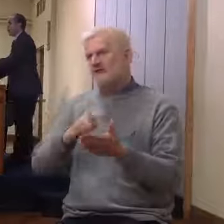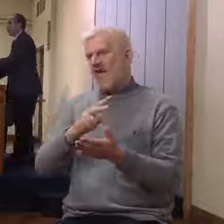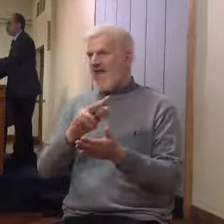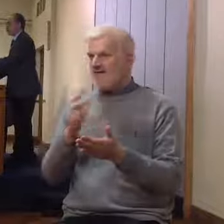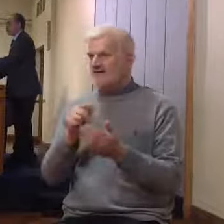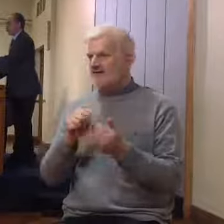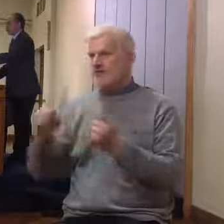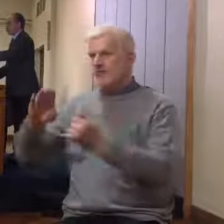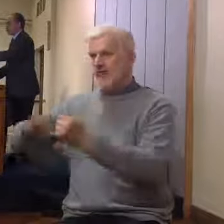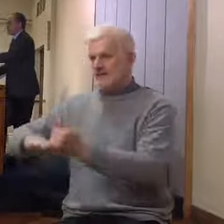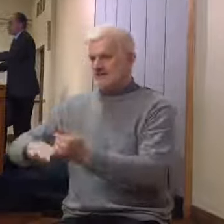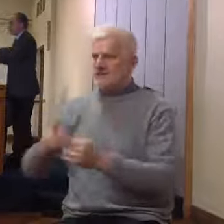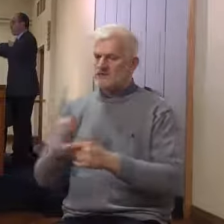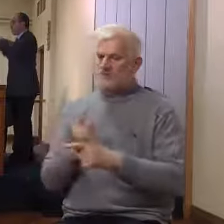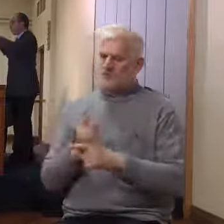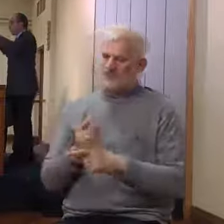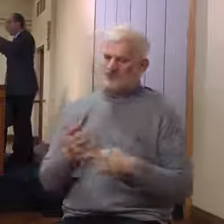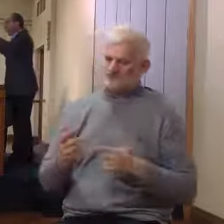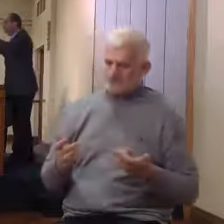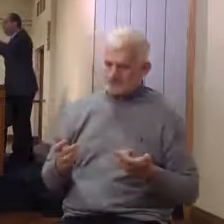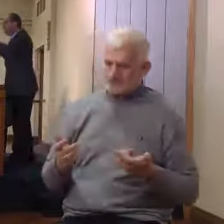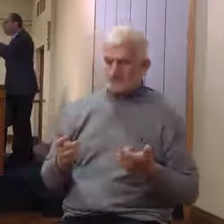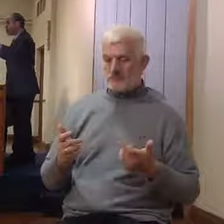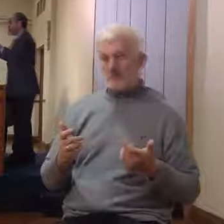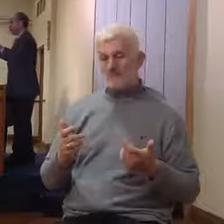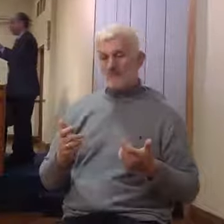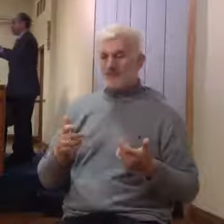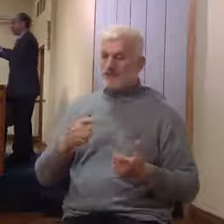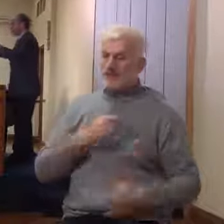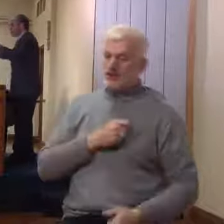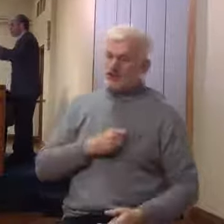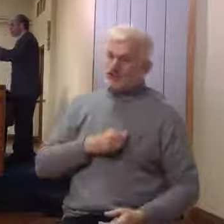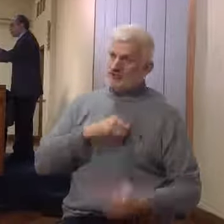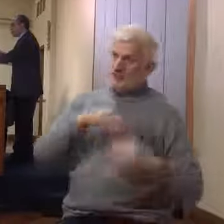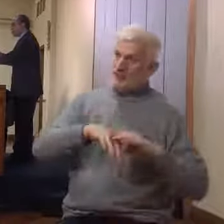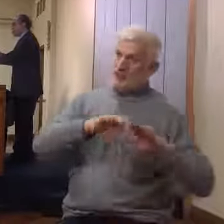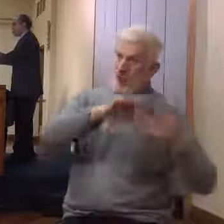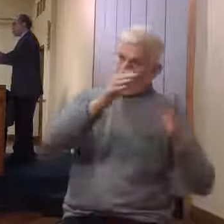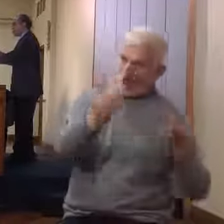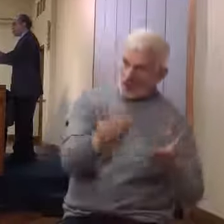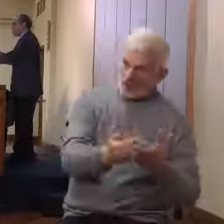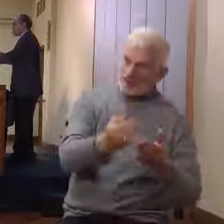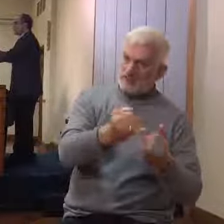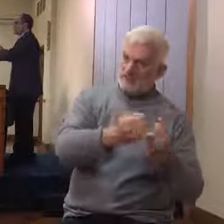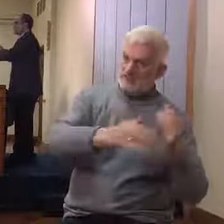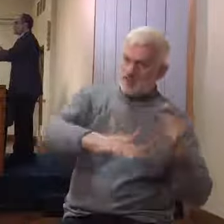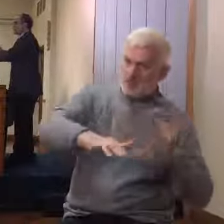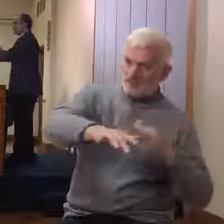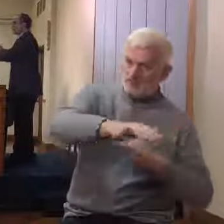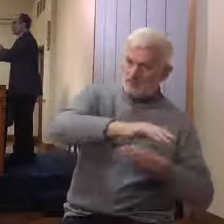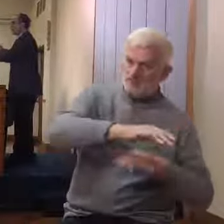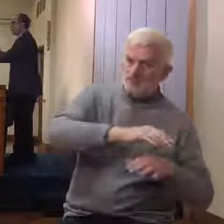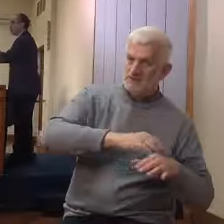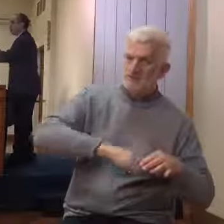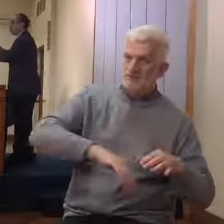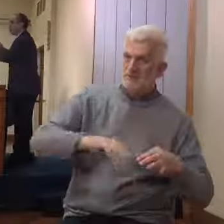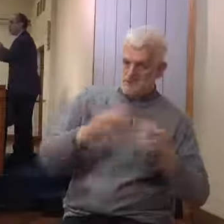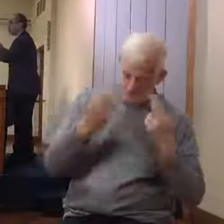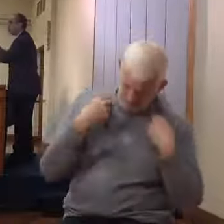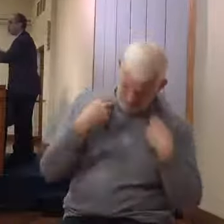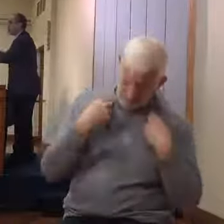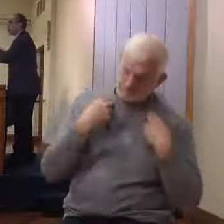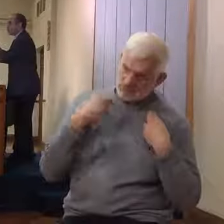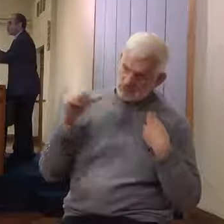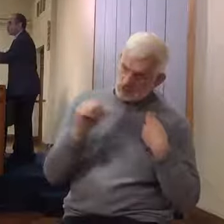the submission of believers in the world, in the society, and at the end, he speaks about